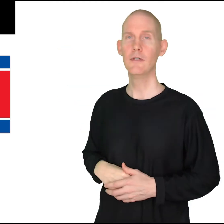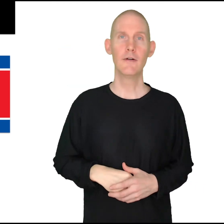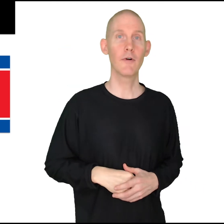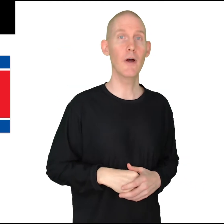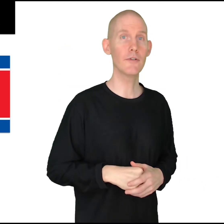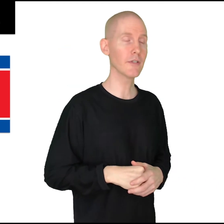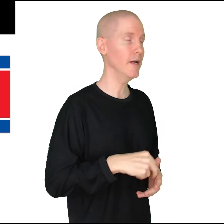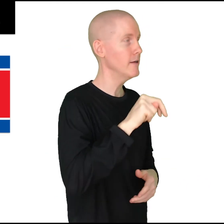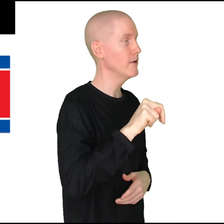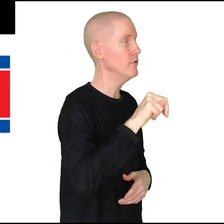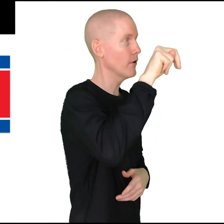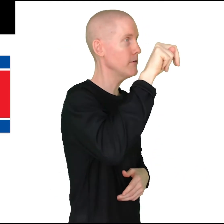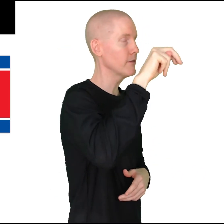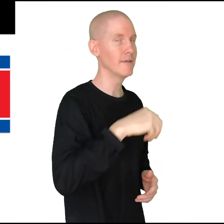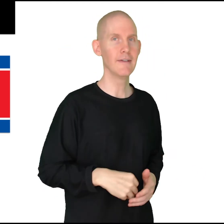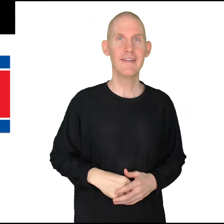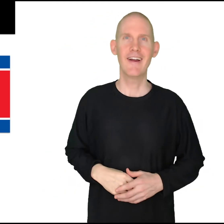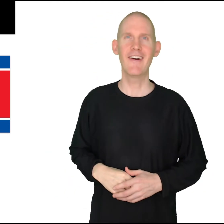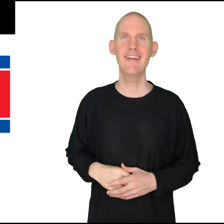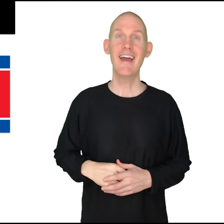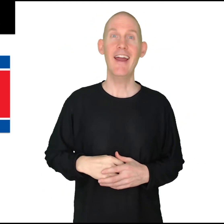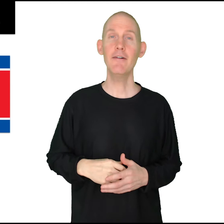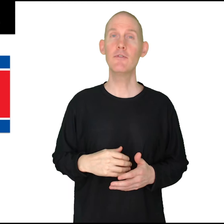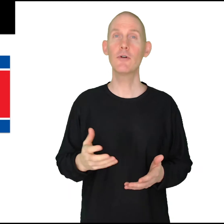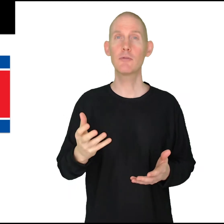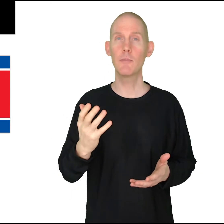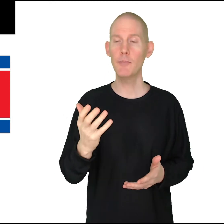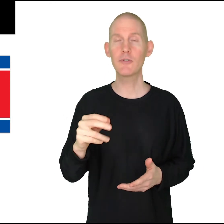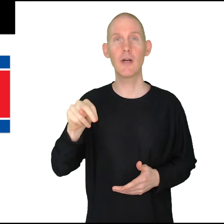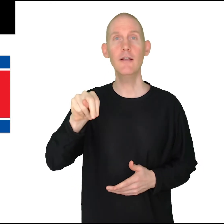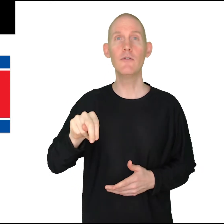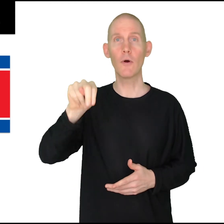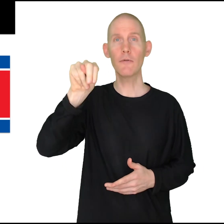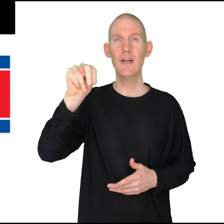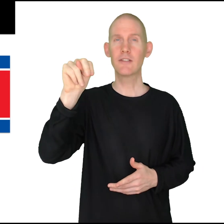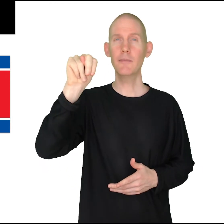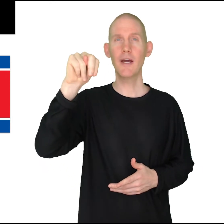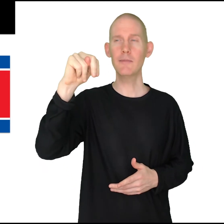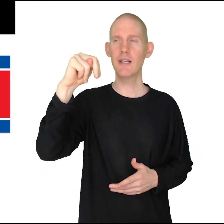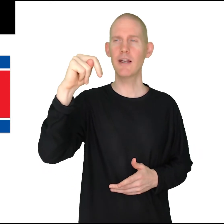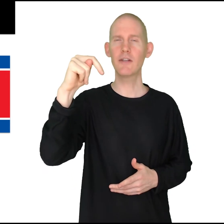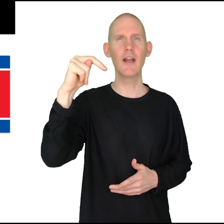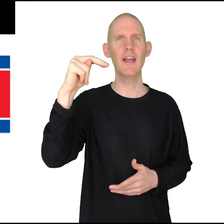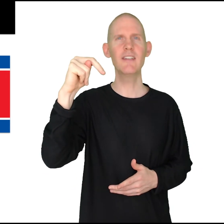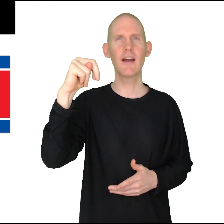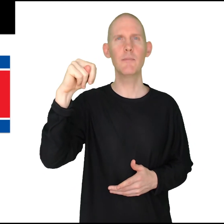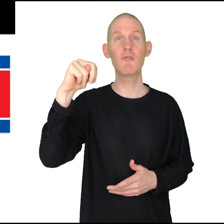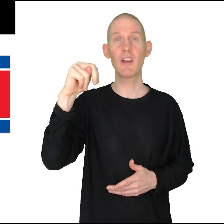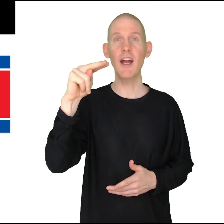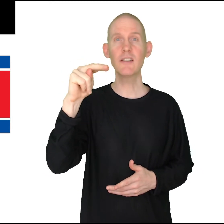From the other side, North. All right, I have noticed when people sign North, sometimes they let their N kind of be relaxed. All